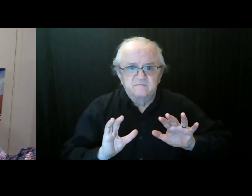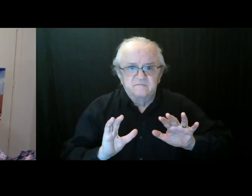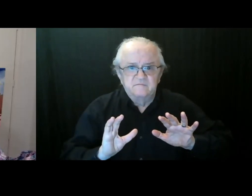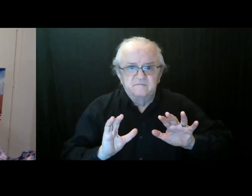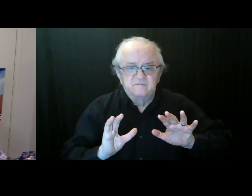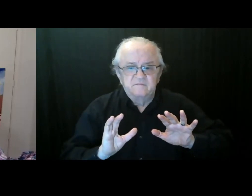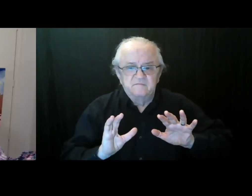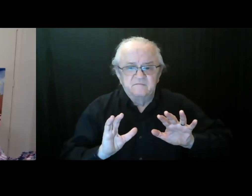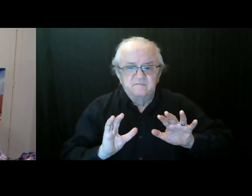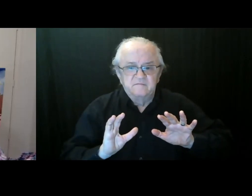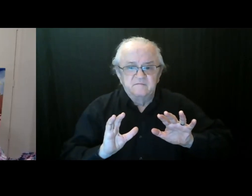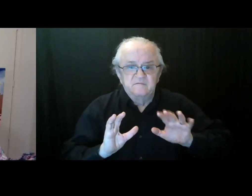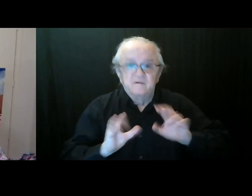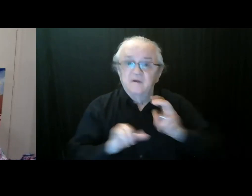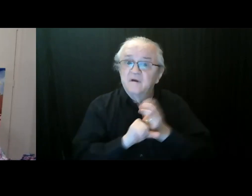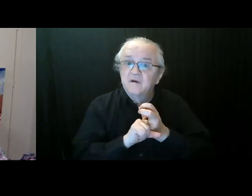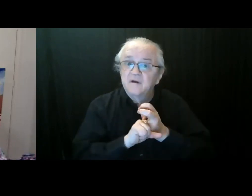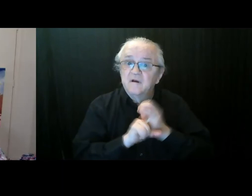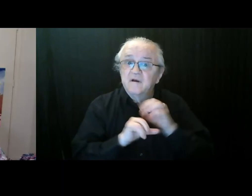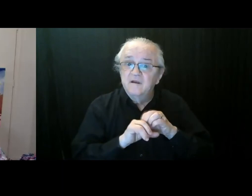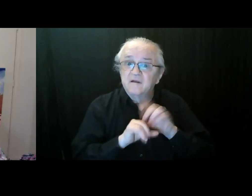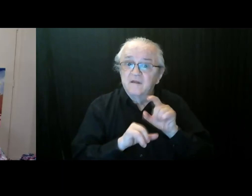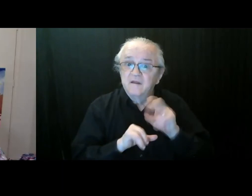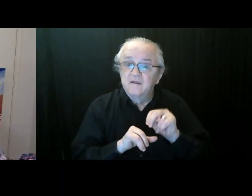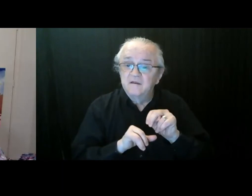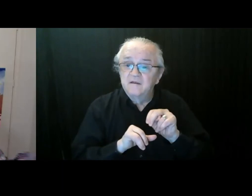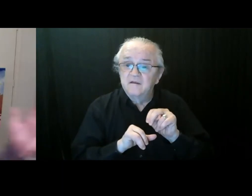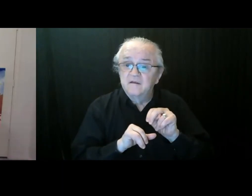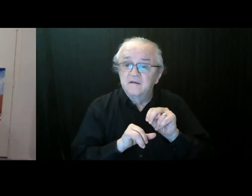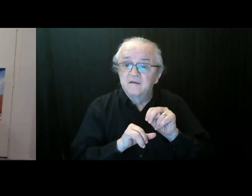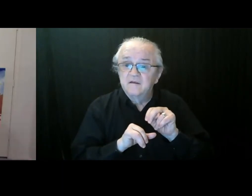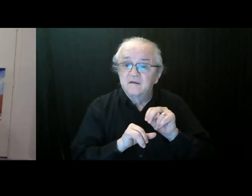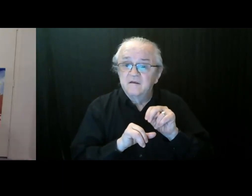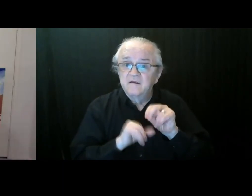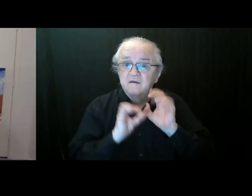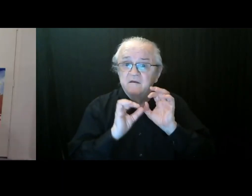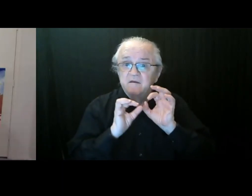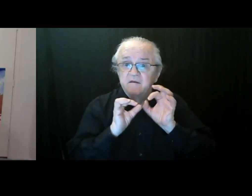which is hard to do in Denton just about any time of year nowadays. I looked down.